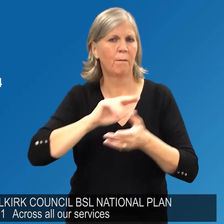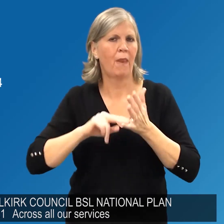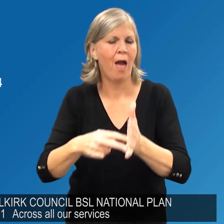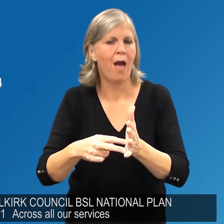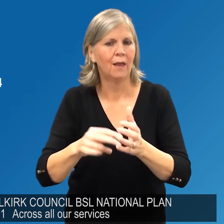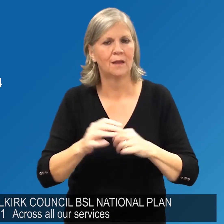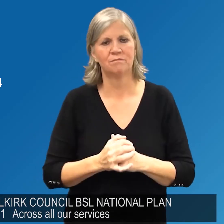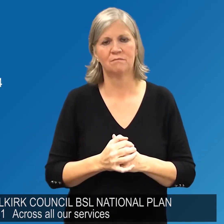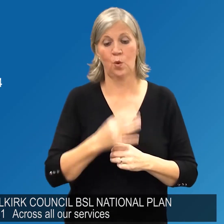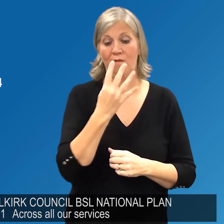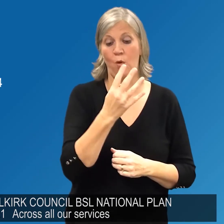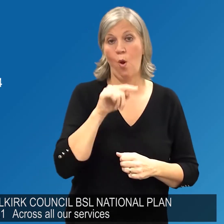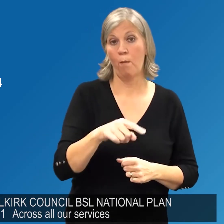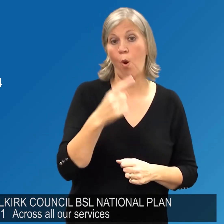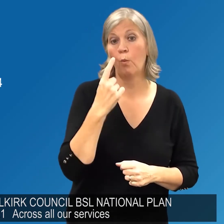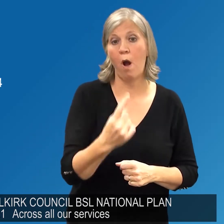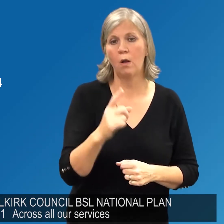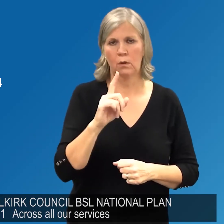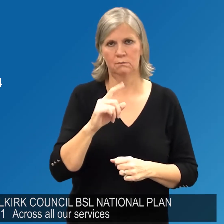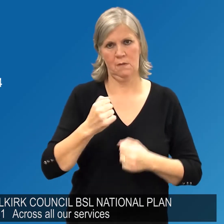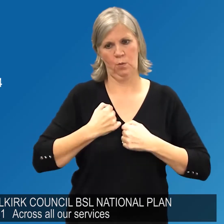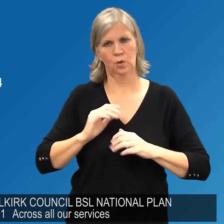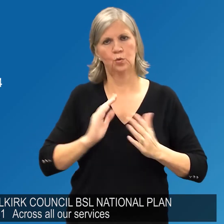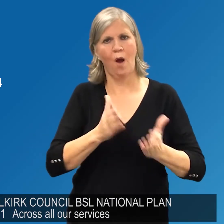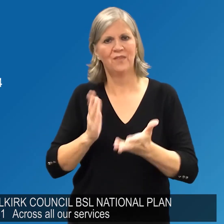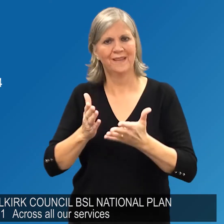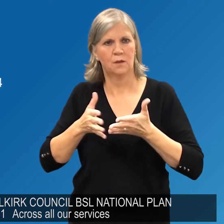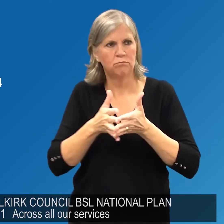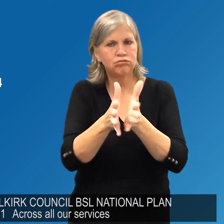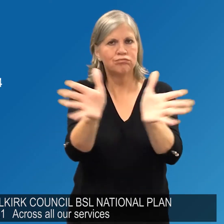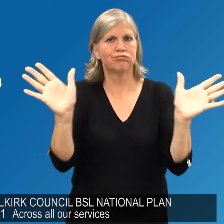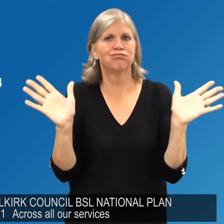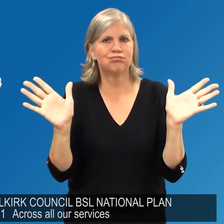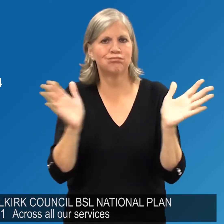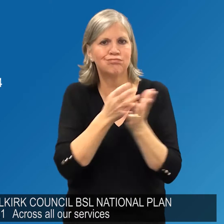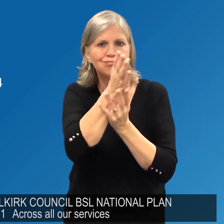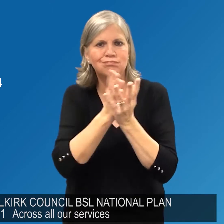Plan. 4.1. Across all our services.